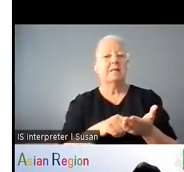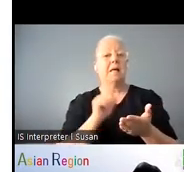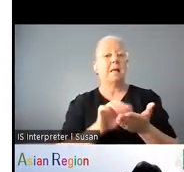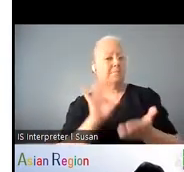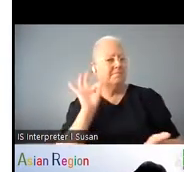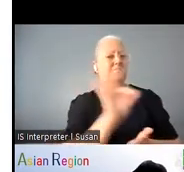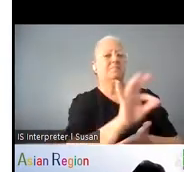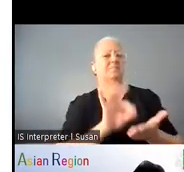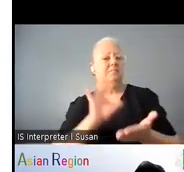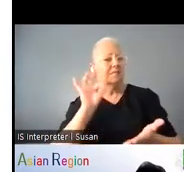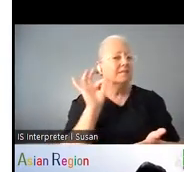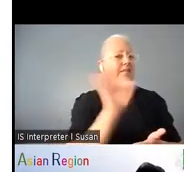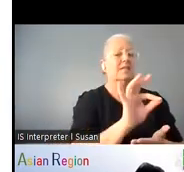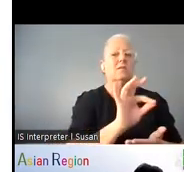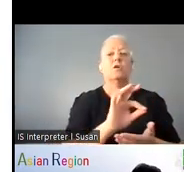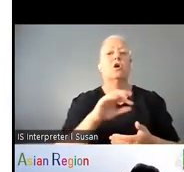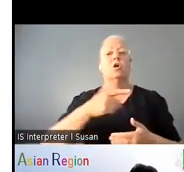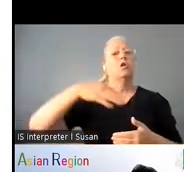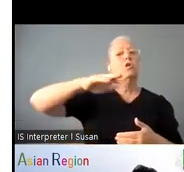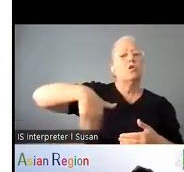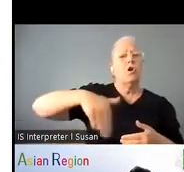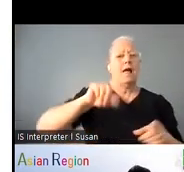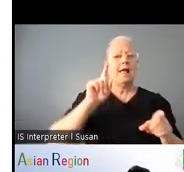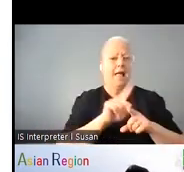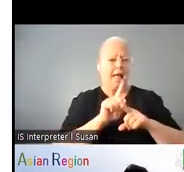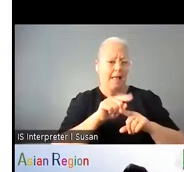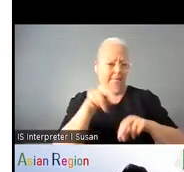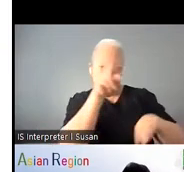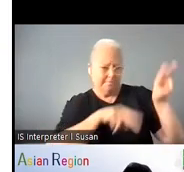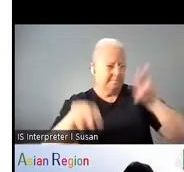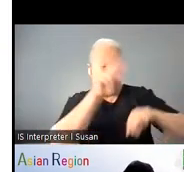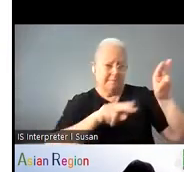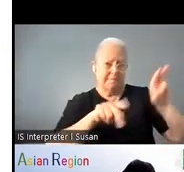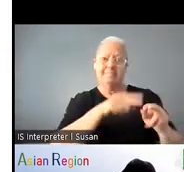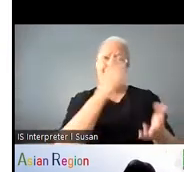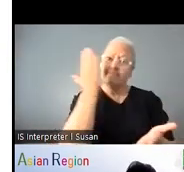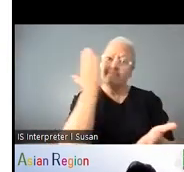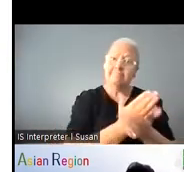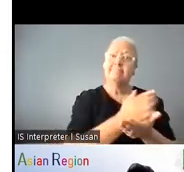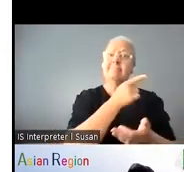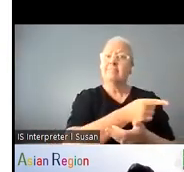without diagnosis or medical assessment. Yet in some other social care institutions,